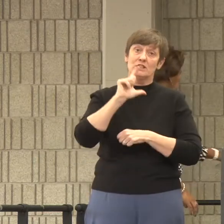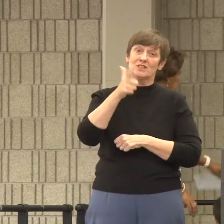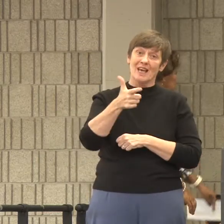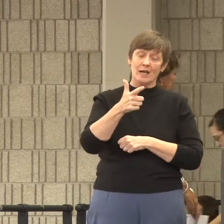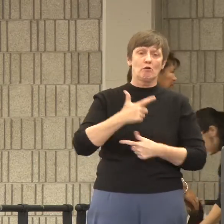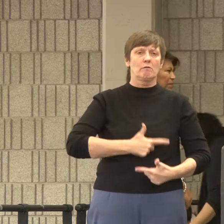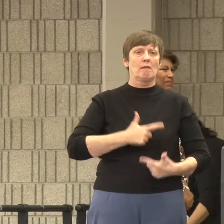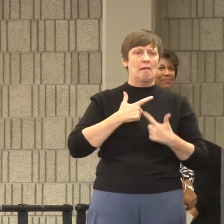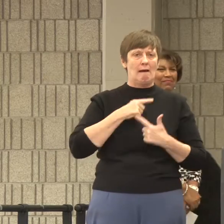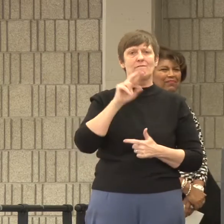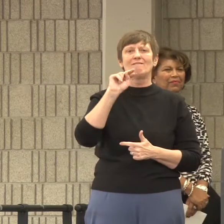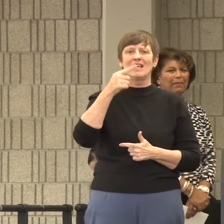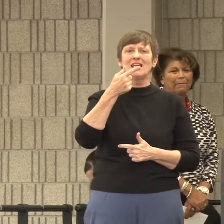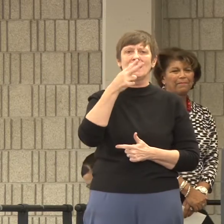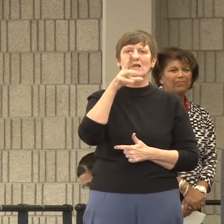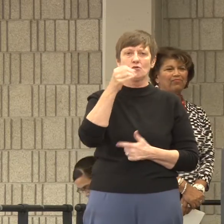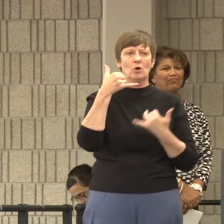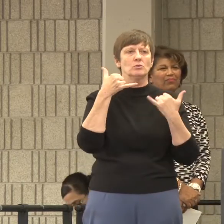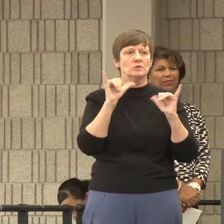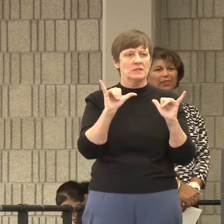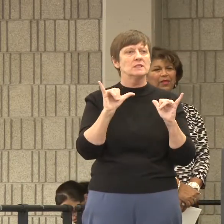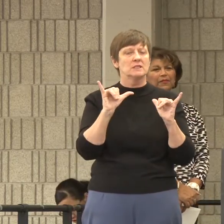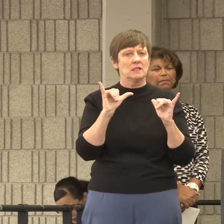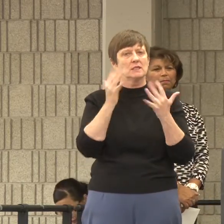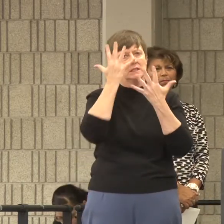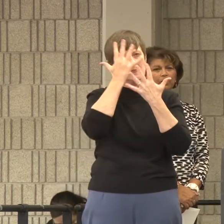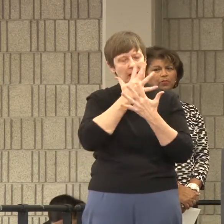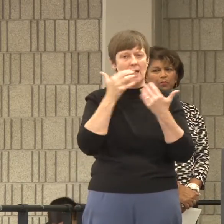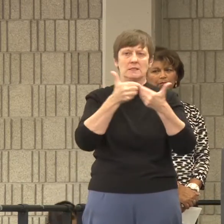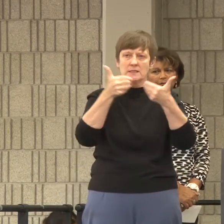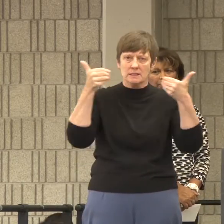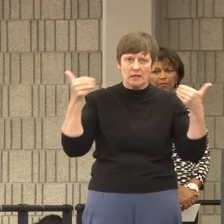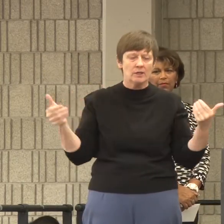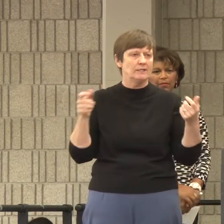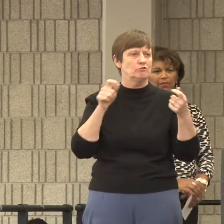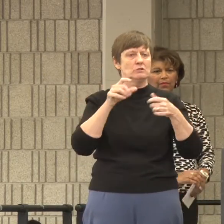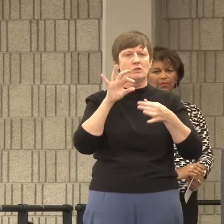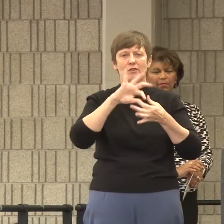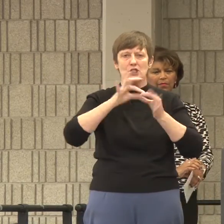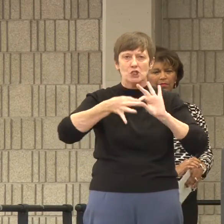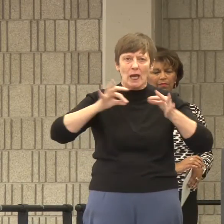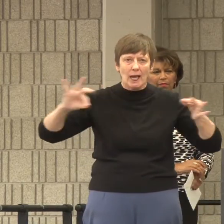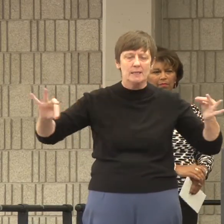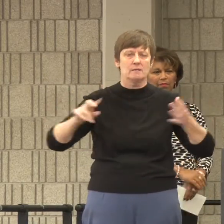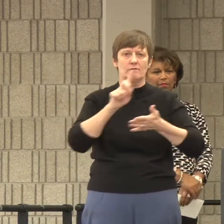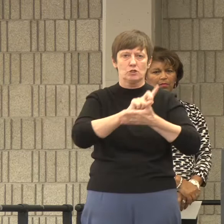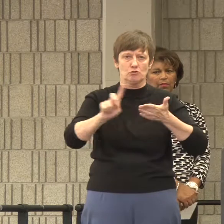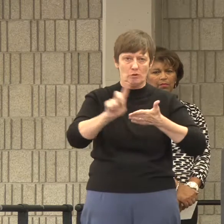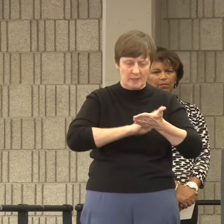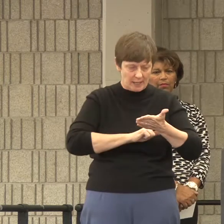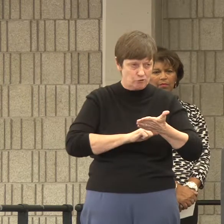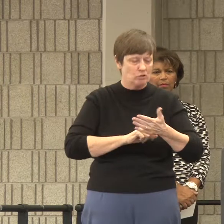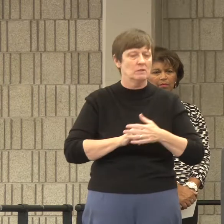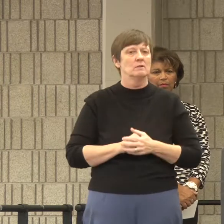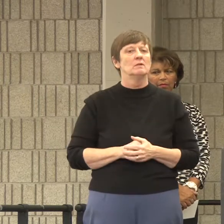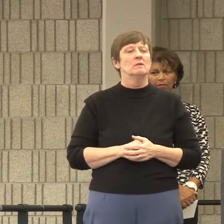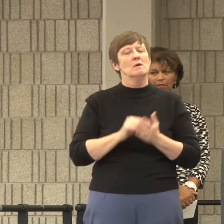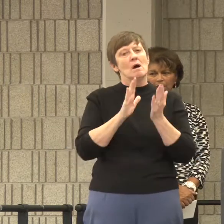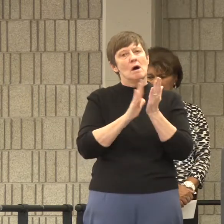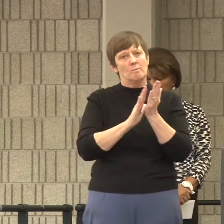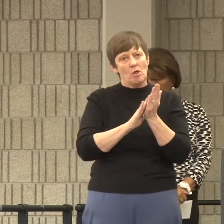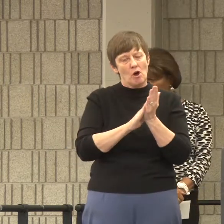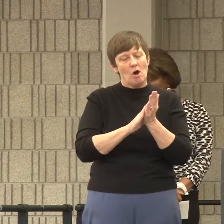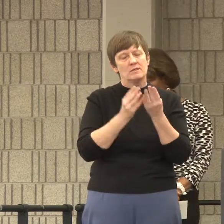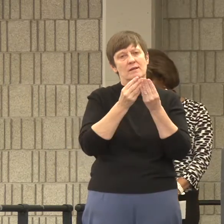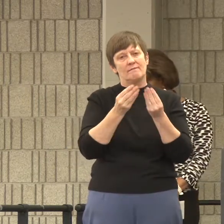life of the Negro is still sadly crippled by the manacles of segregation and the chains of discrimination. Applause falls intermittently, fades